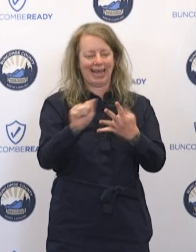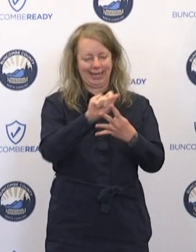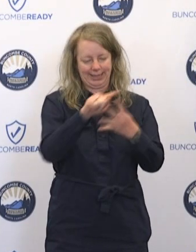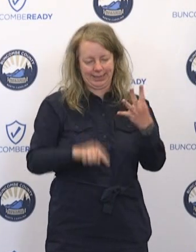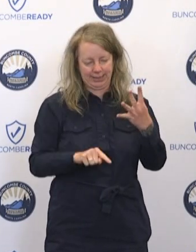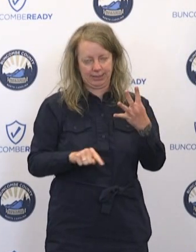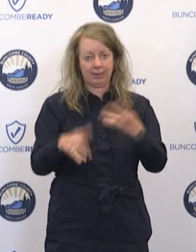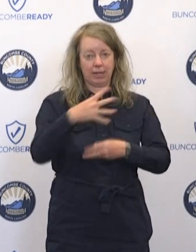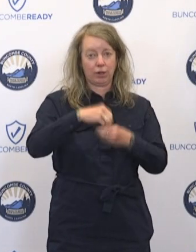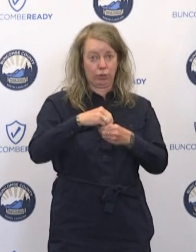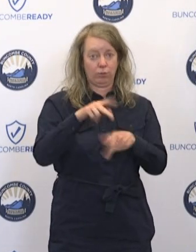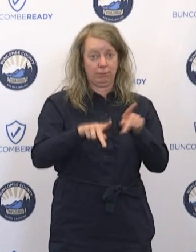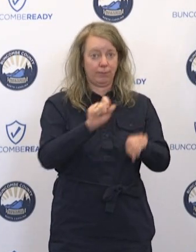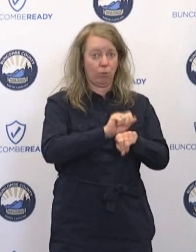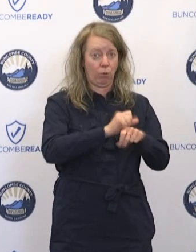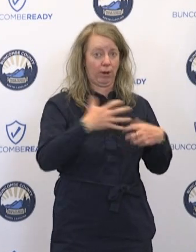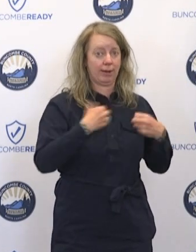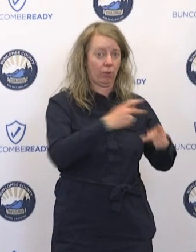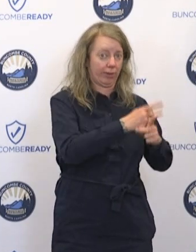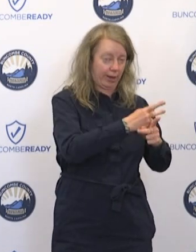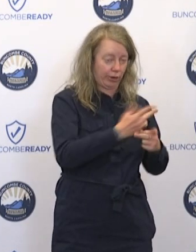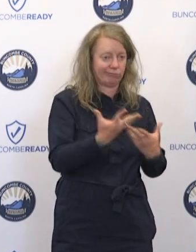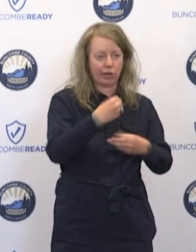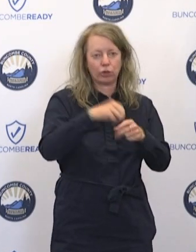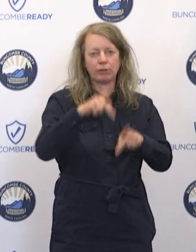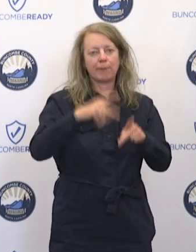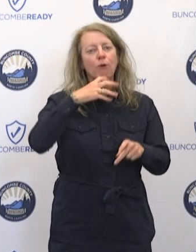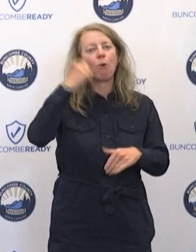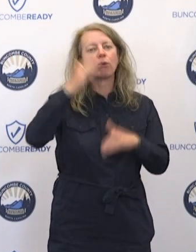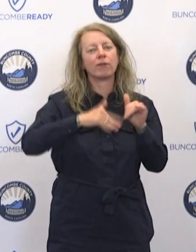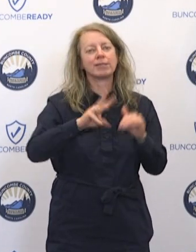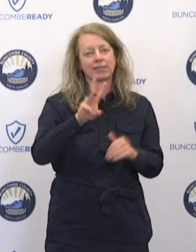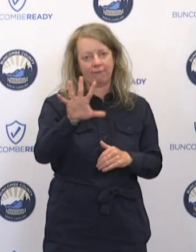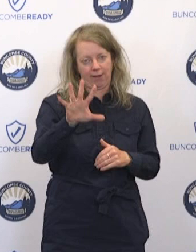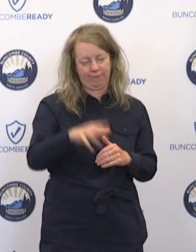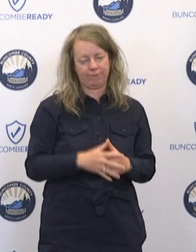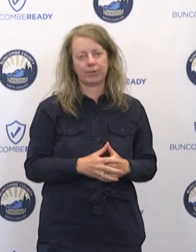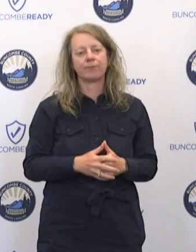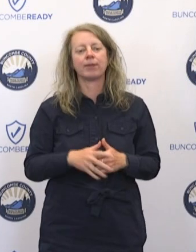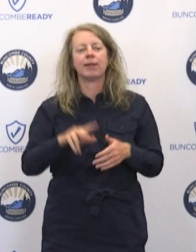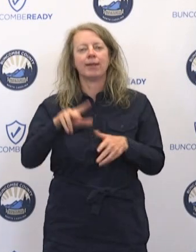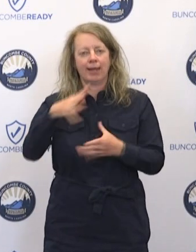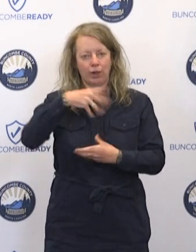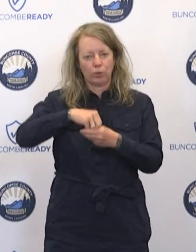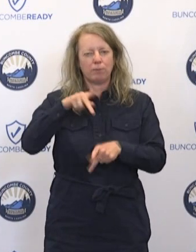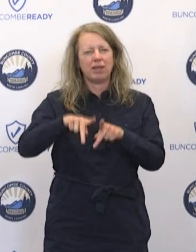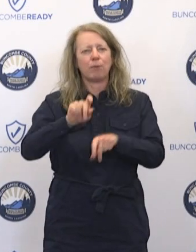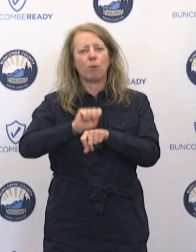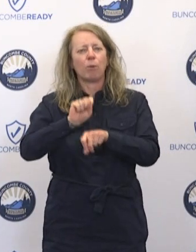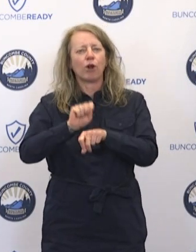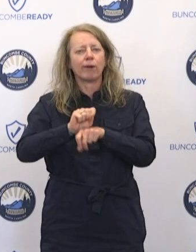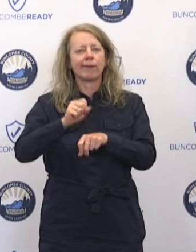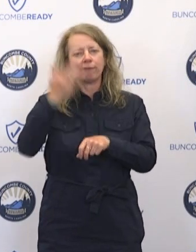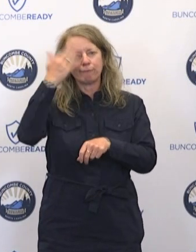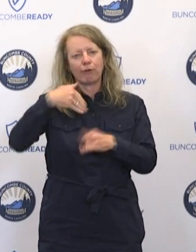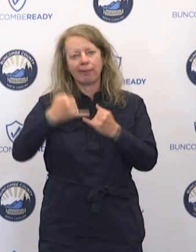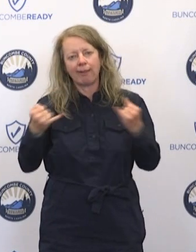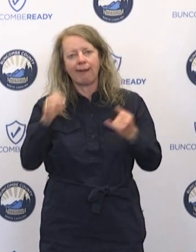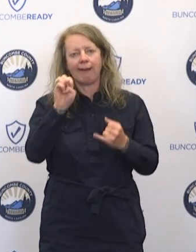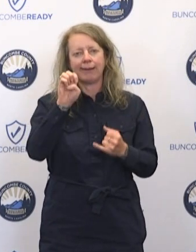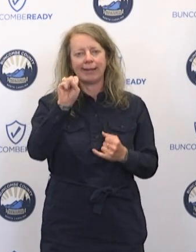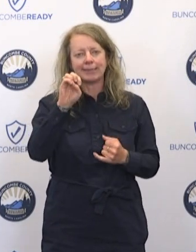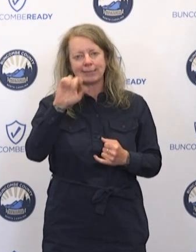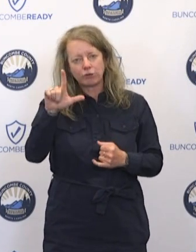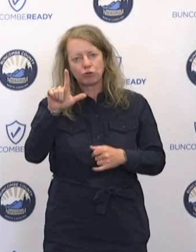include healthcare workers, individuals 65 years and older, frontline essential workers, adults 18